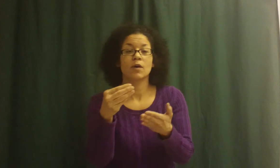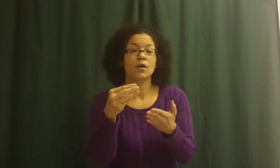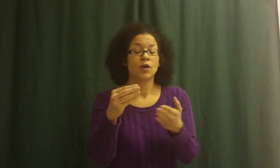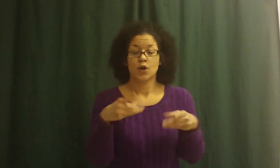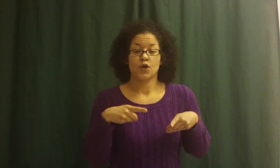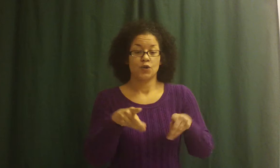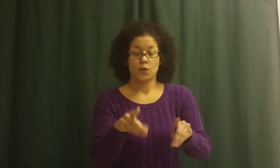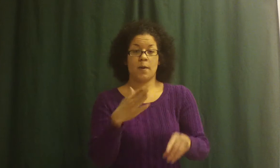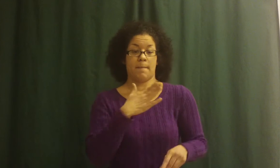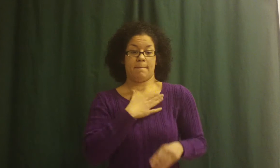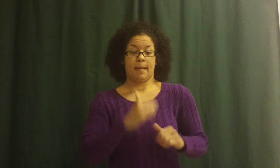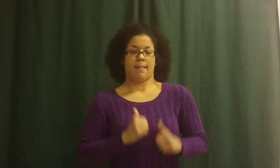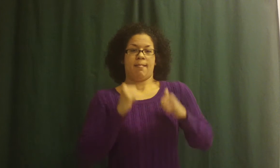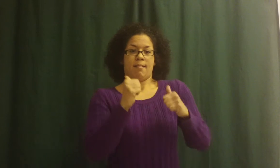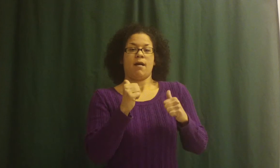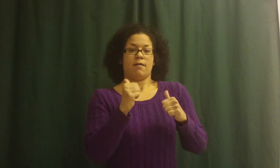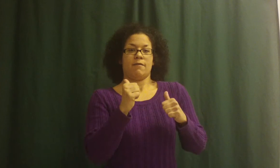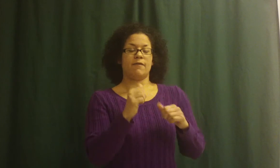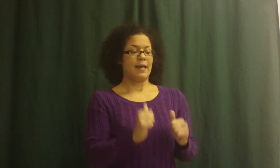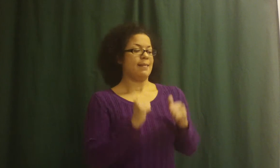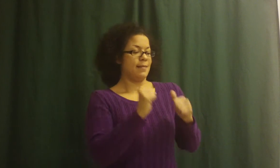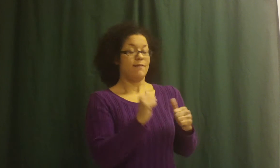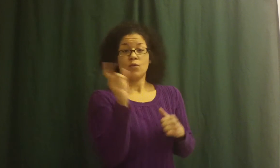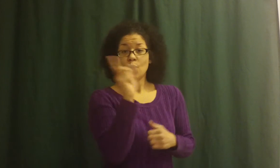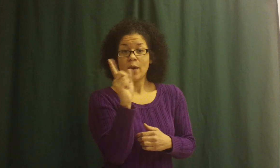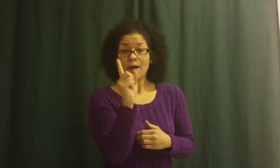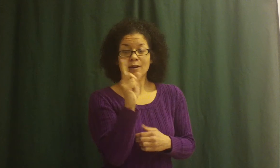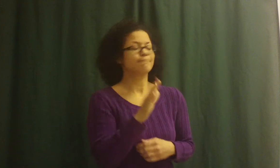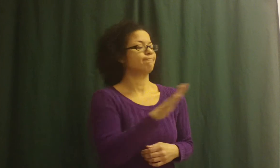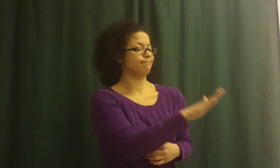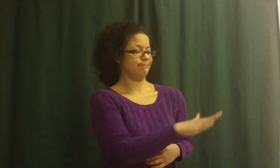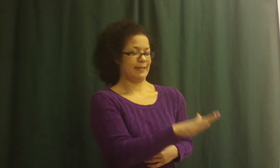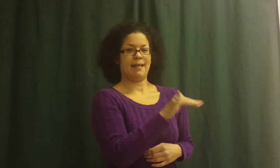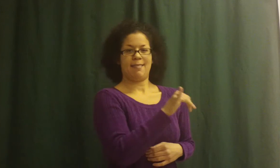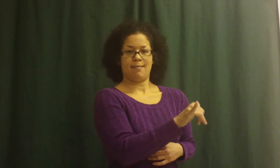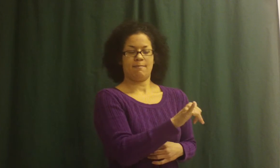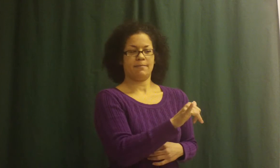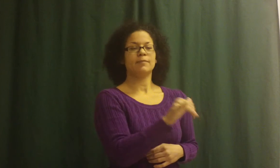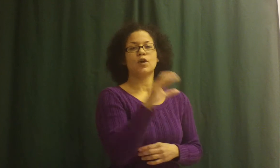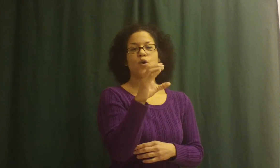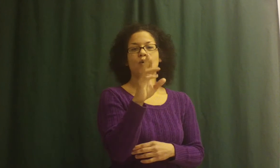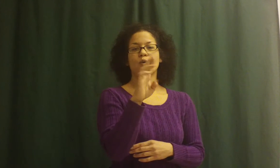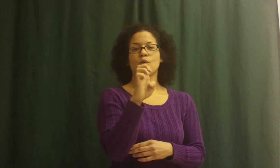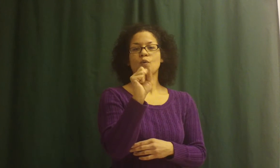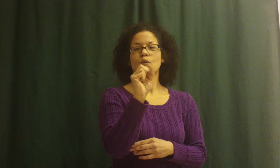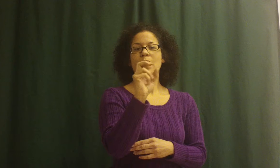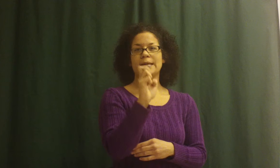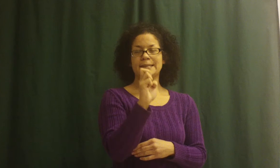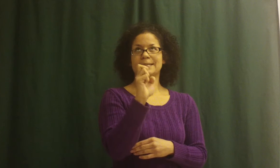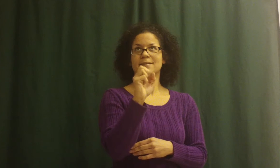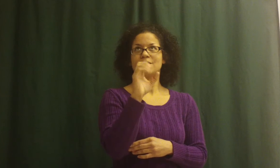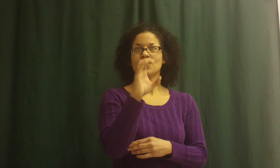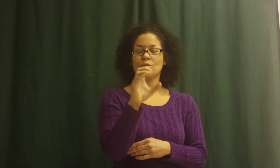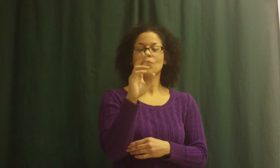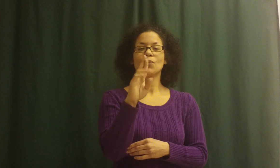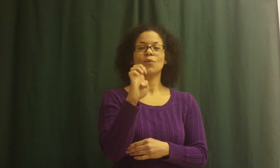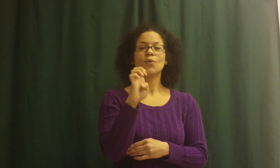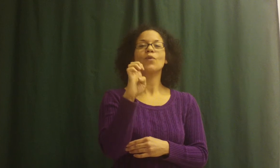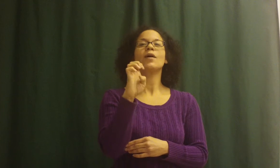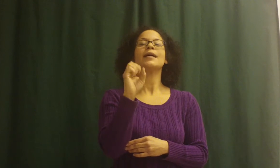Houses up there were hard to find because most people didn't move out once they moved in. During that year, I would drive